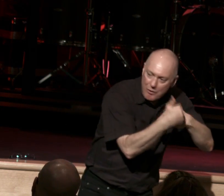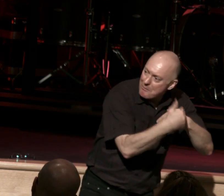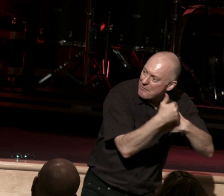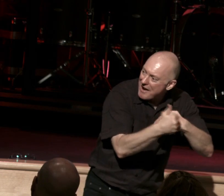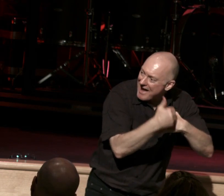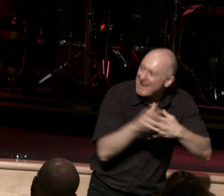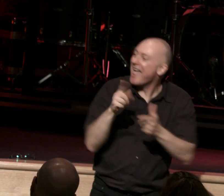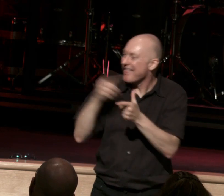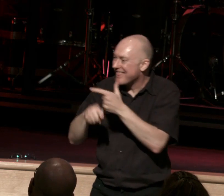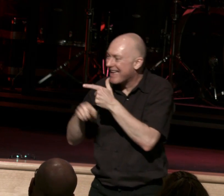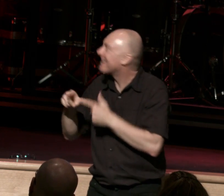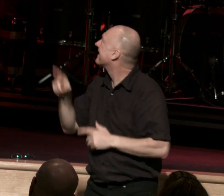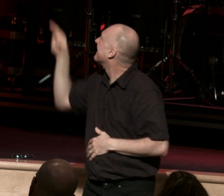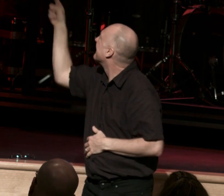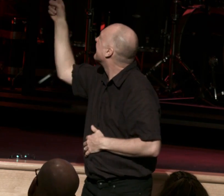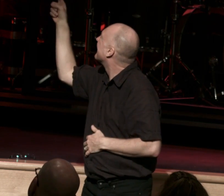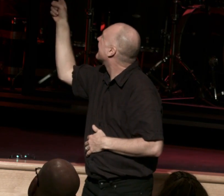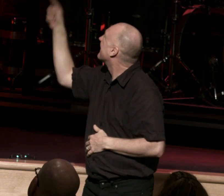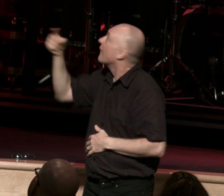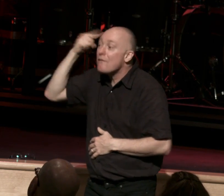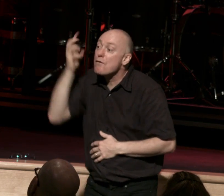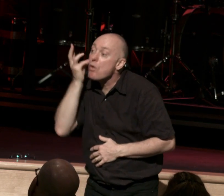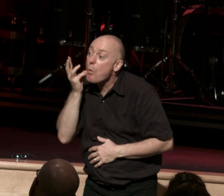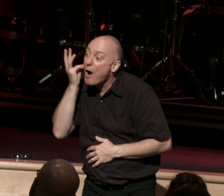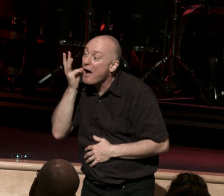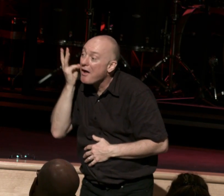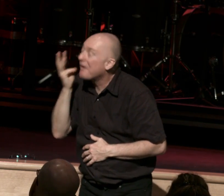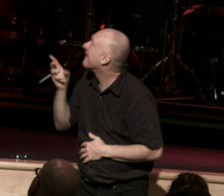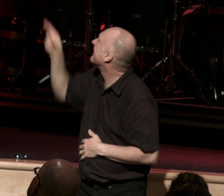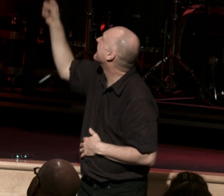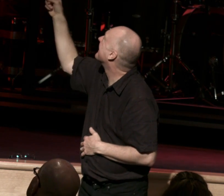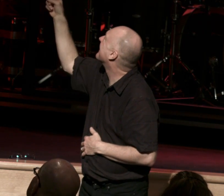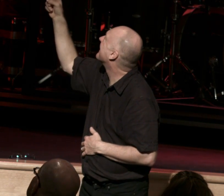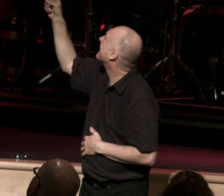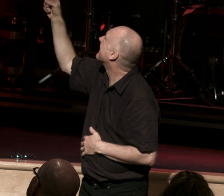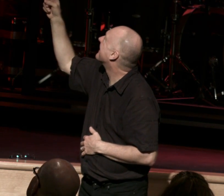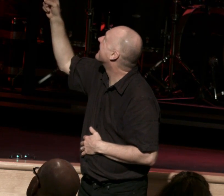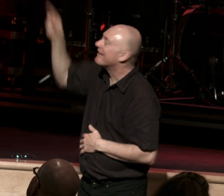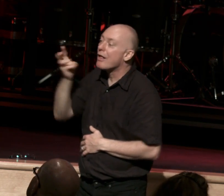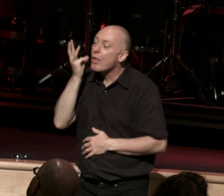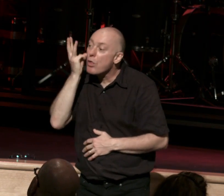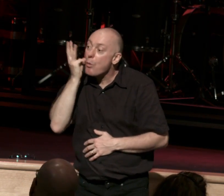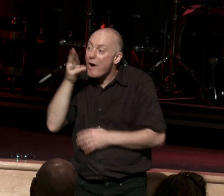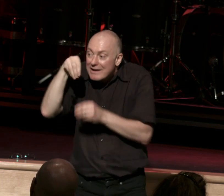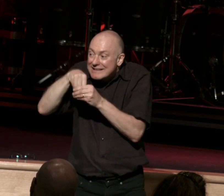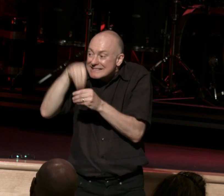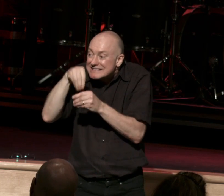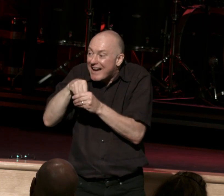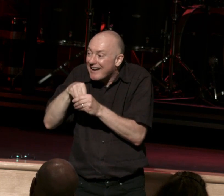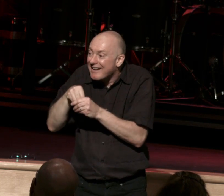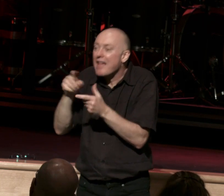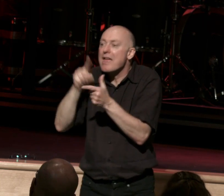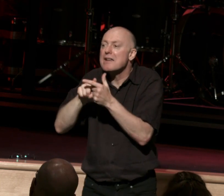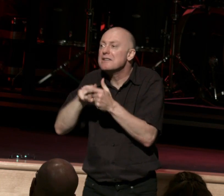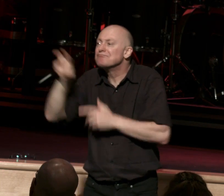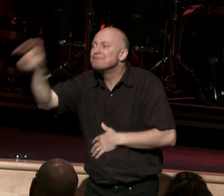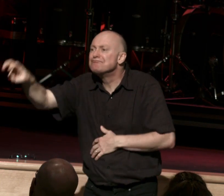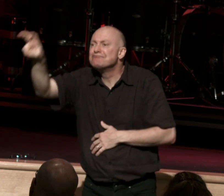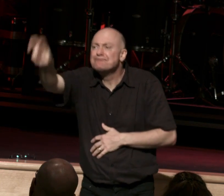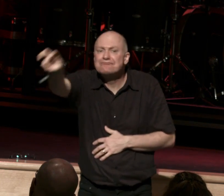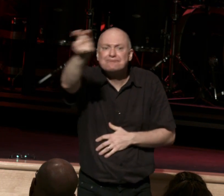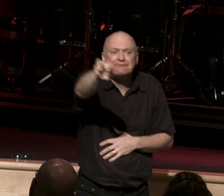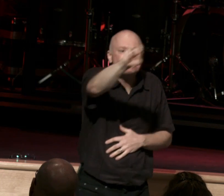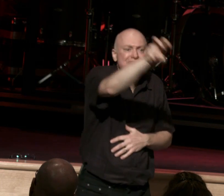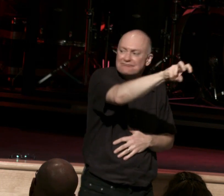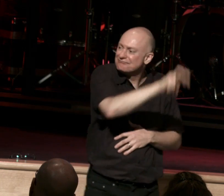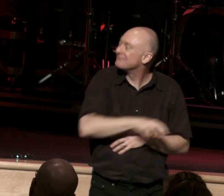bread and the bread representing the body. And then you have this little flask where the wine would go in. I mean, just look at how precious this stuff is. And the wine would be placed in here and he'd go.